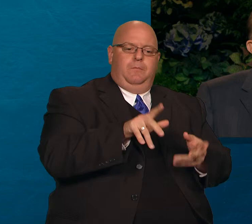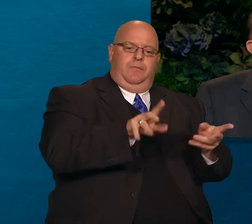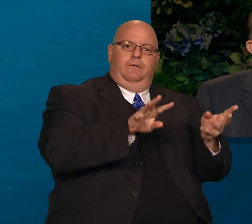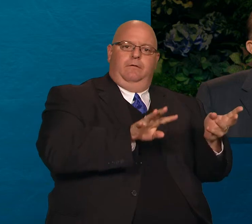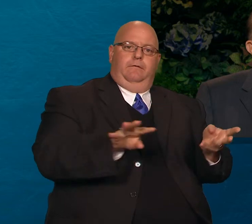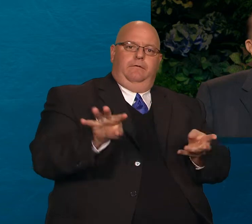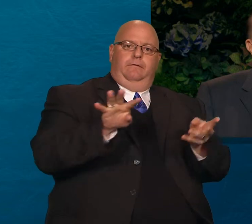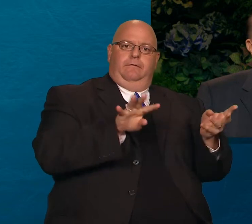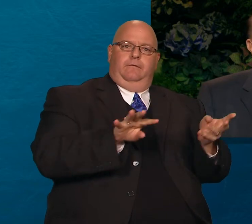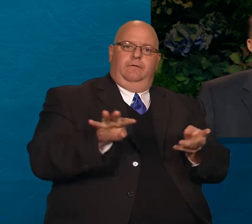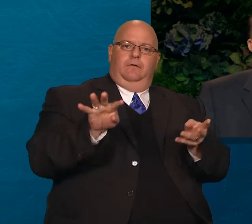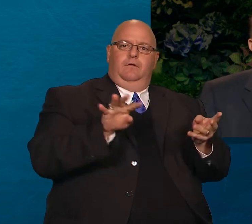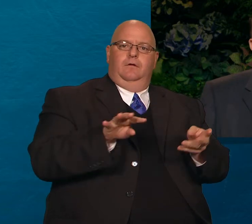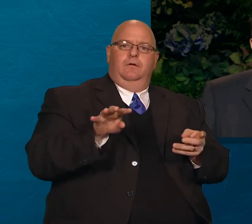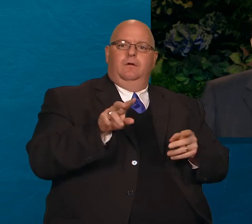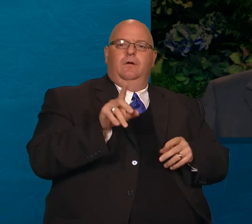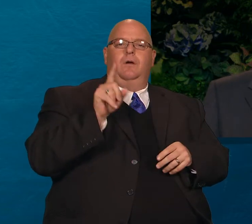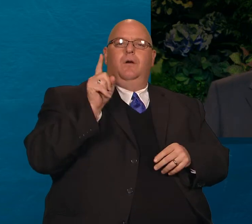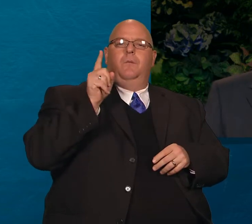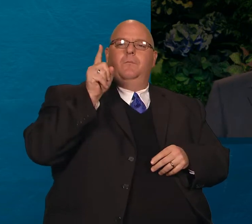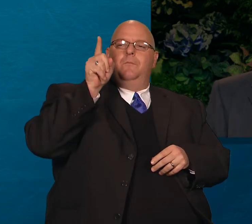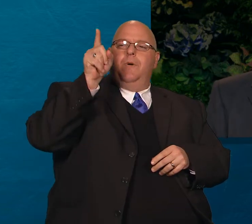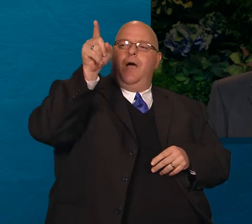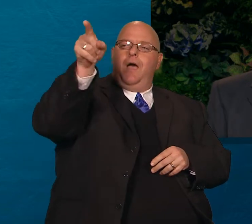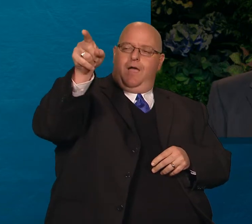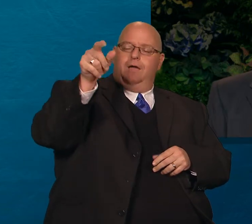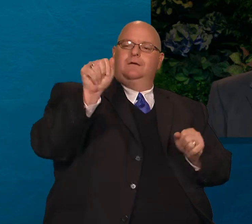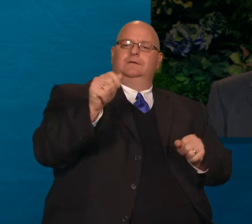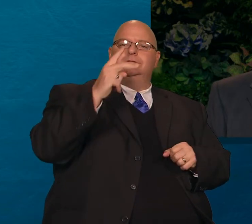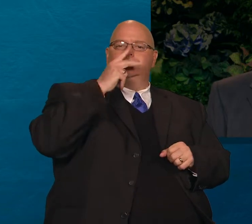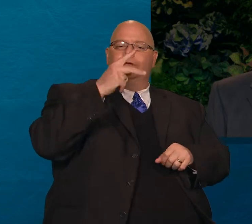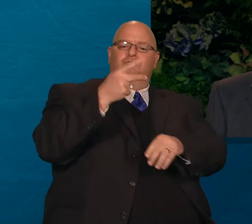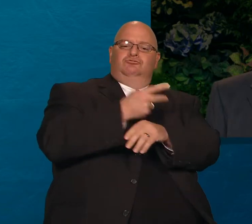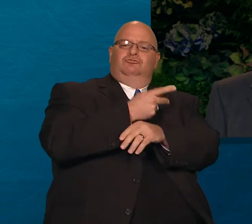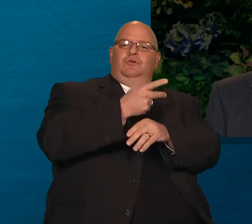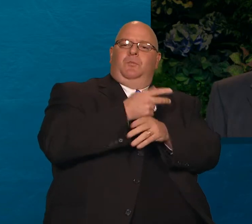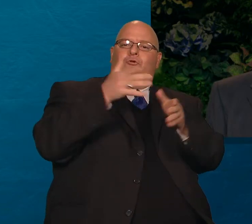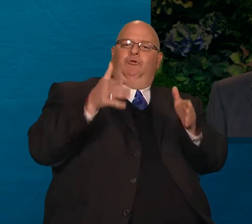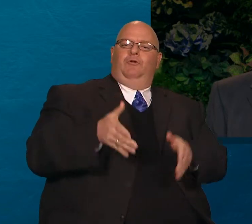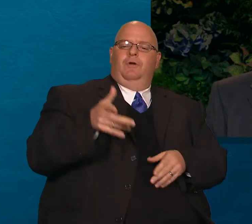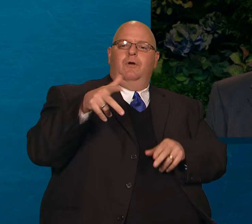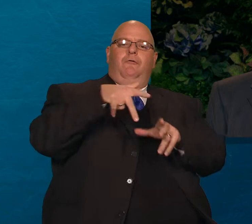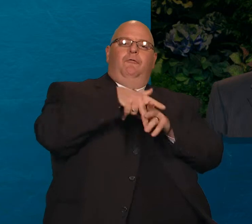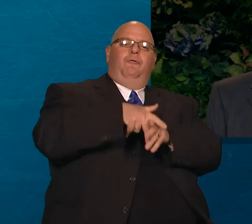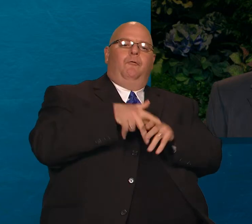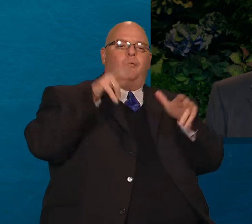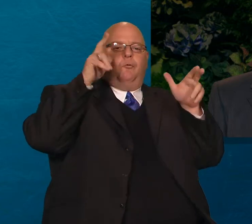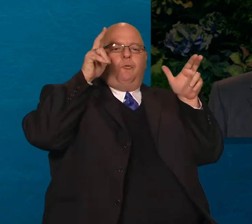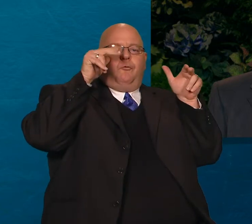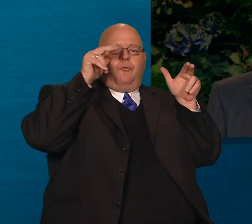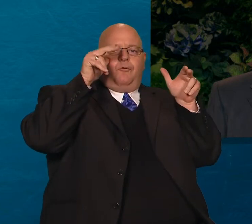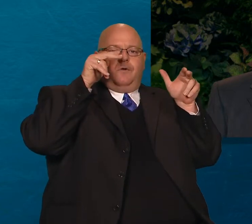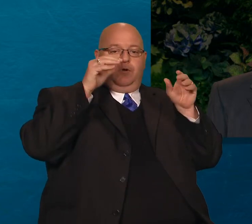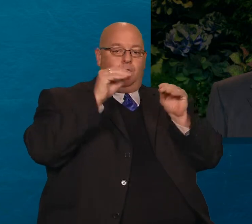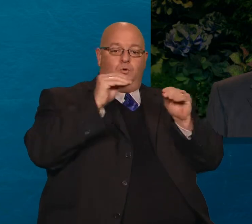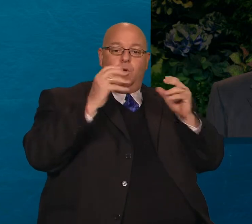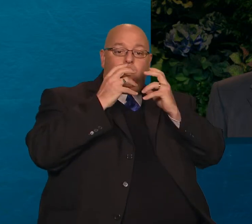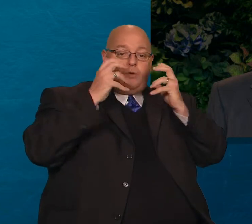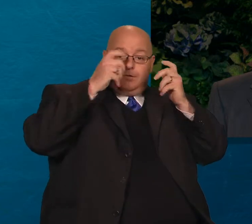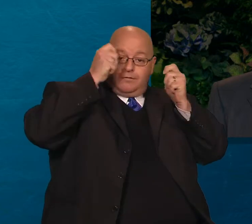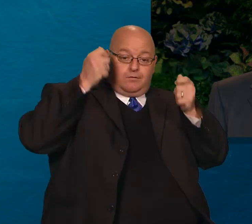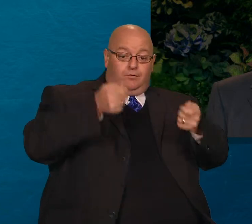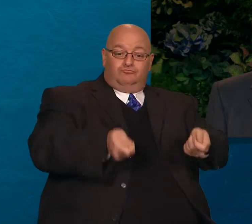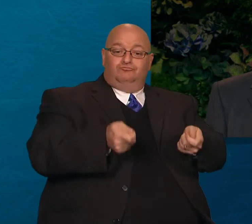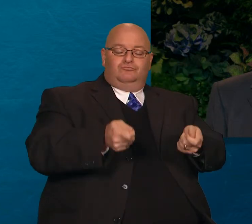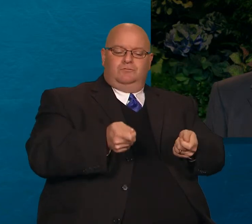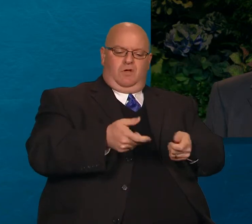along. Way back in the rear, we could see the sheep herder on his horse, not a bridle on it,